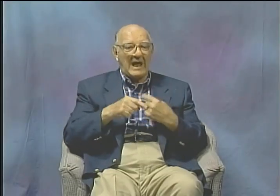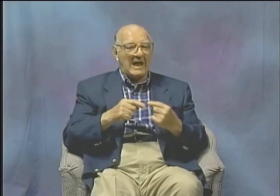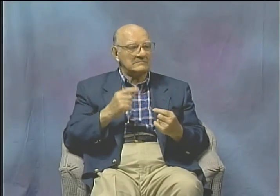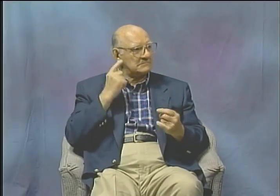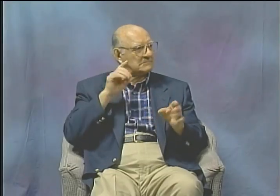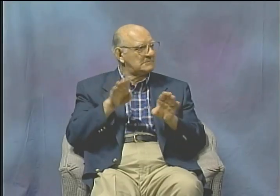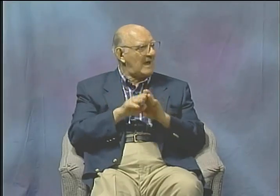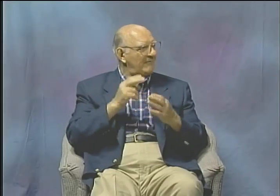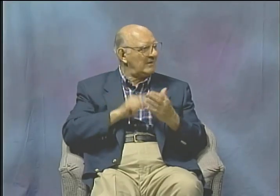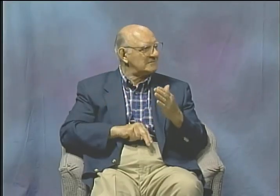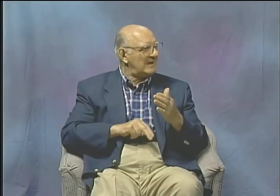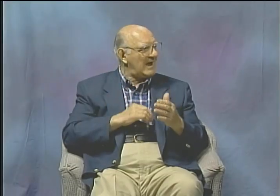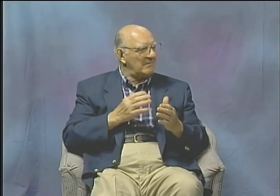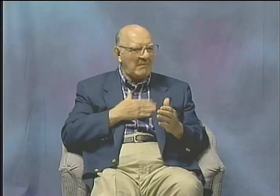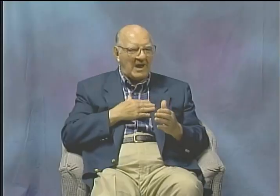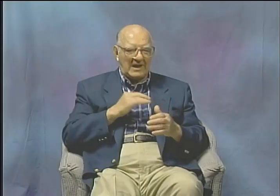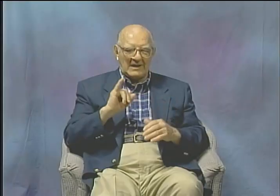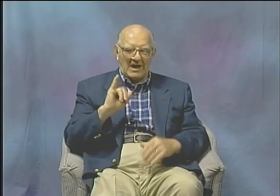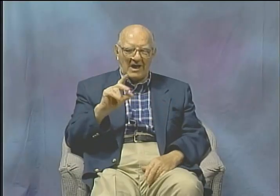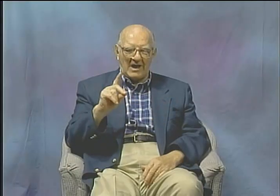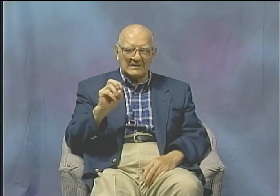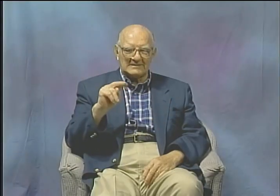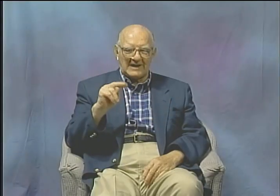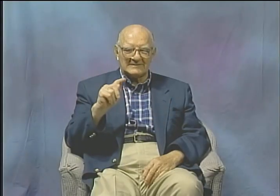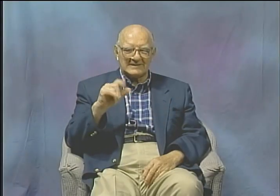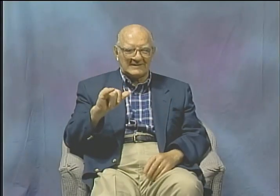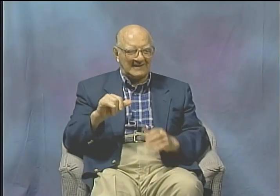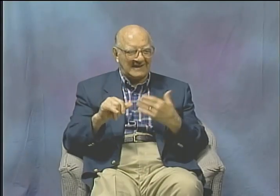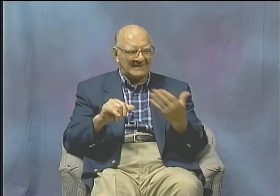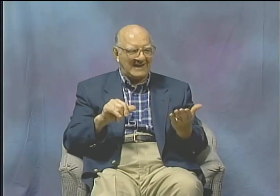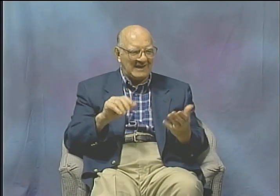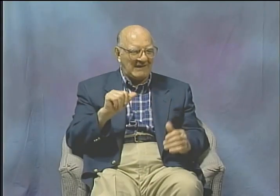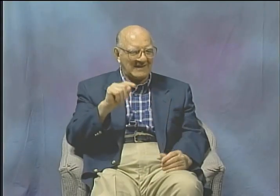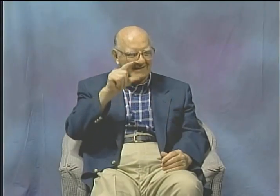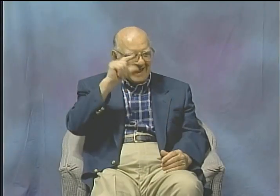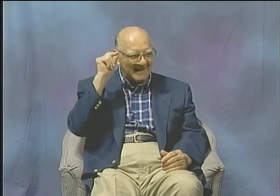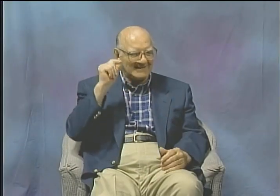about deafness and my identity there at Gallaudet.